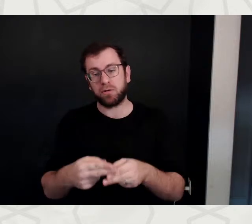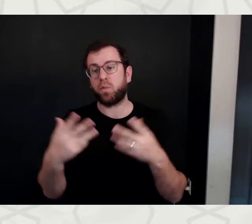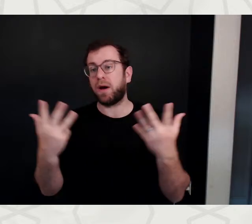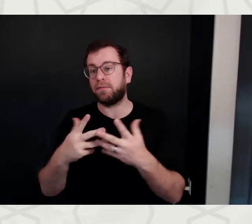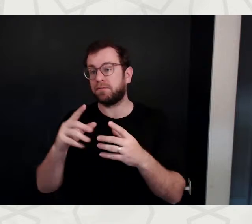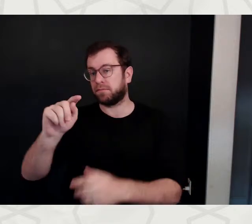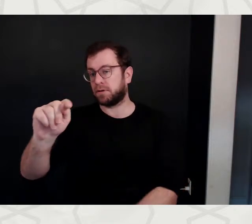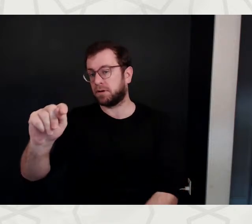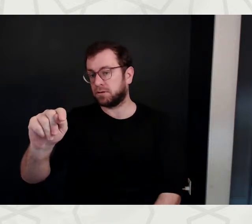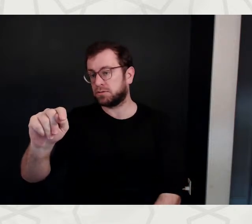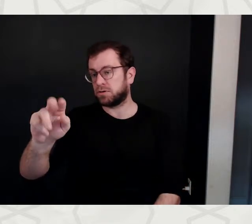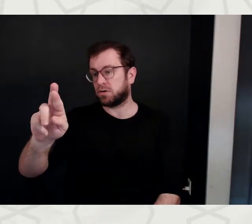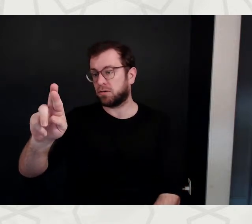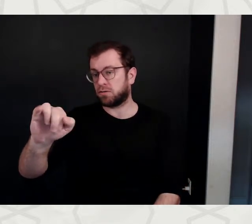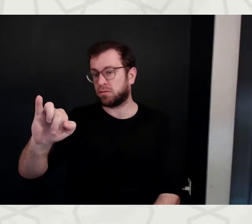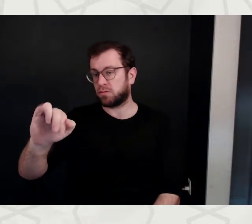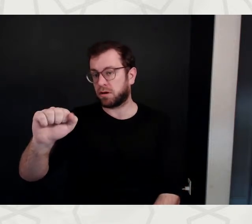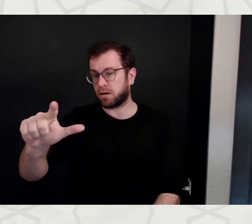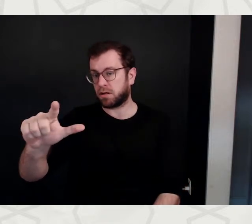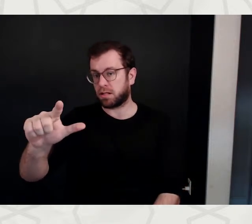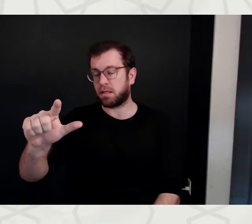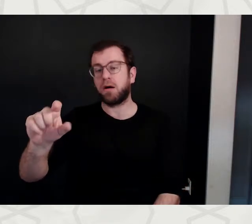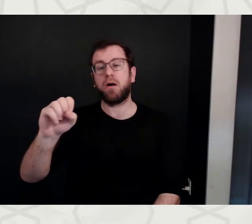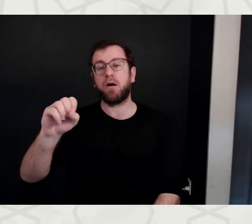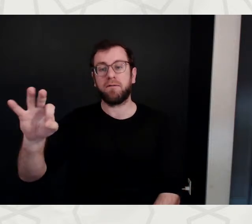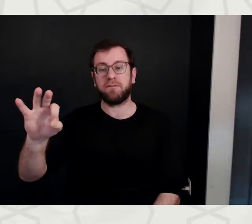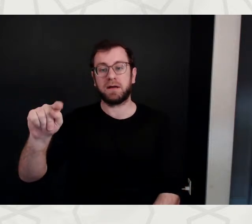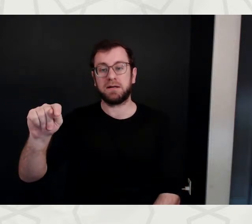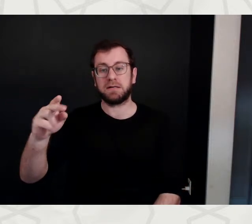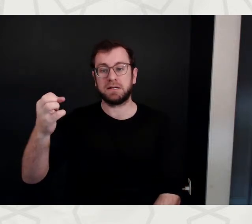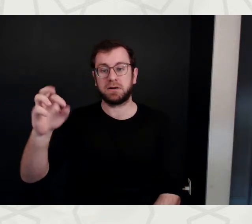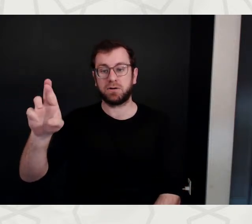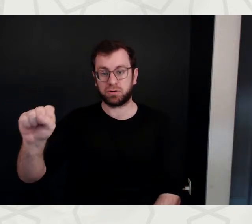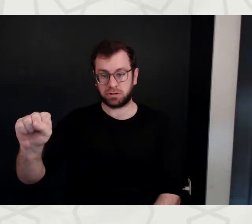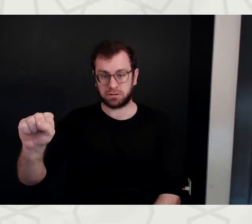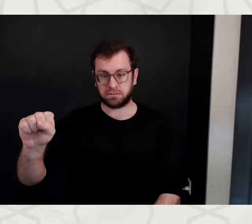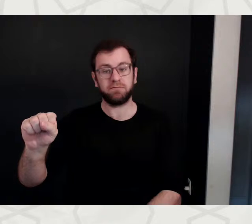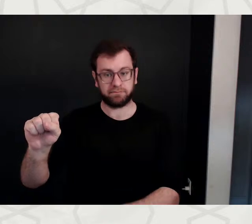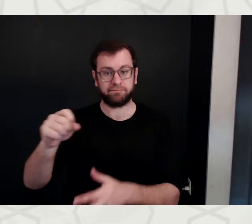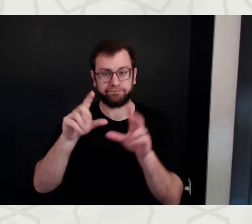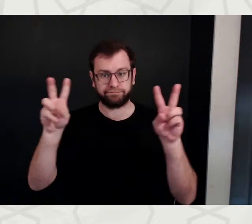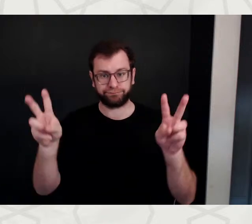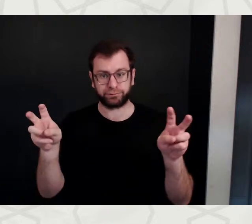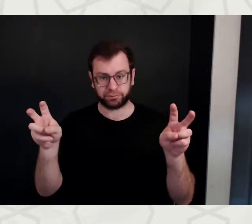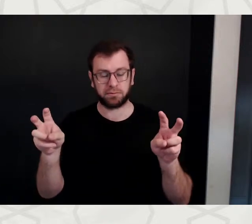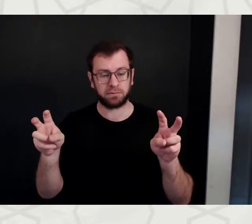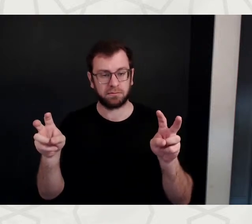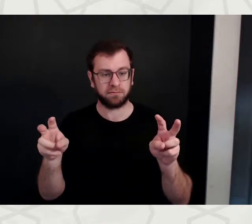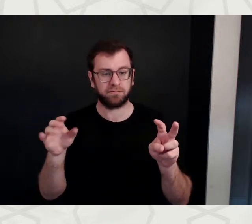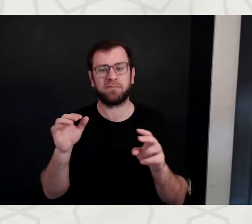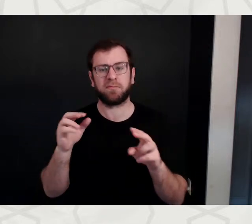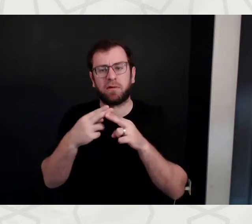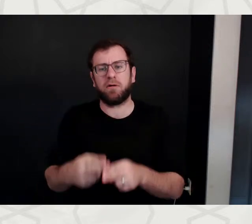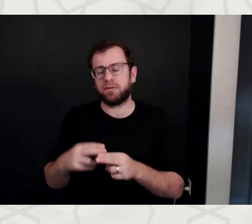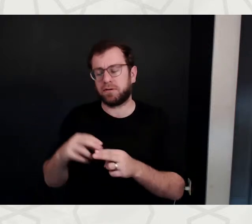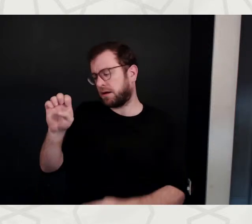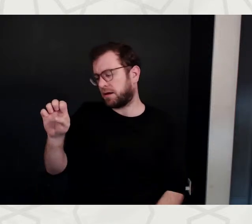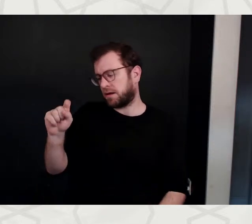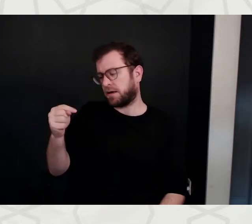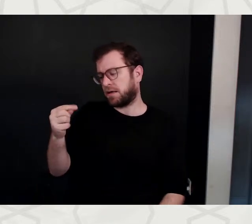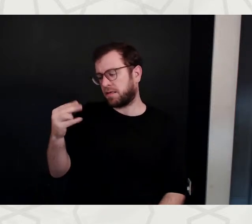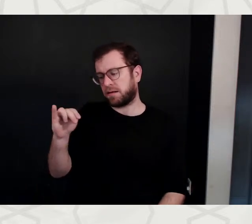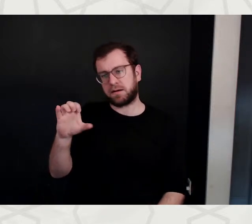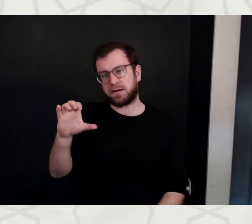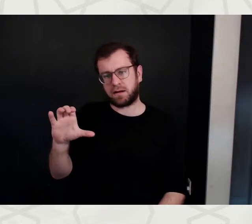Tears. We see these things happening, ethnic cleansing, pushing people out. Think about Palestine now. Think about